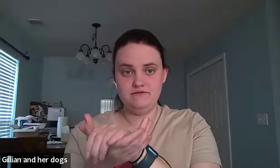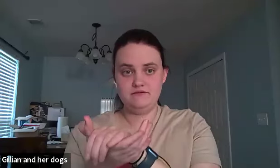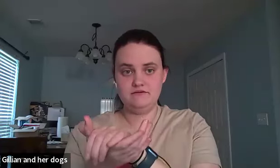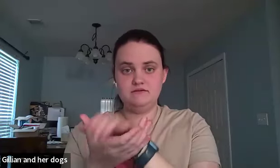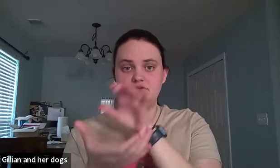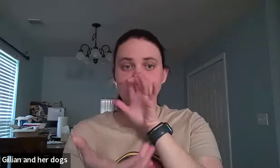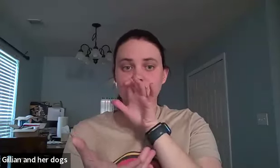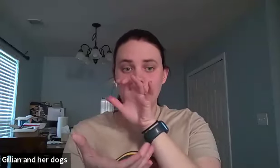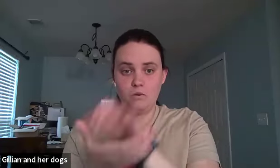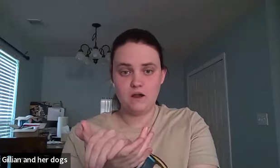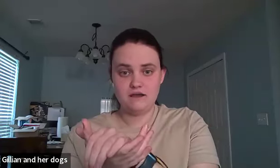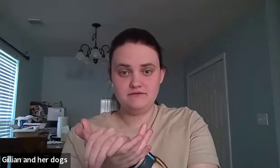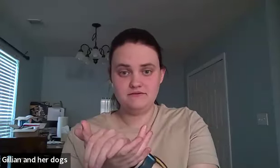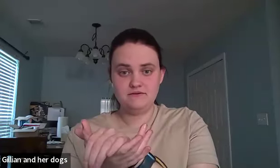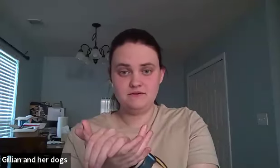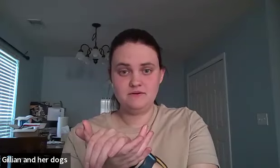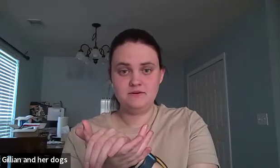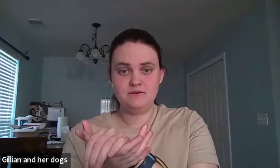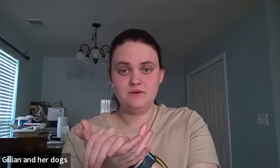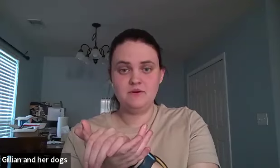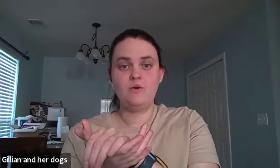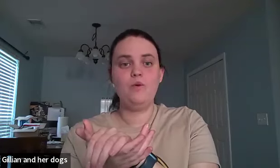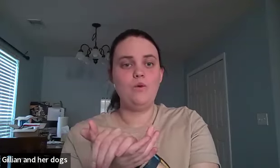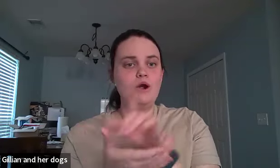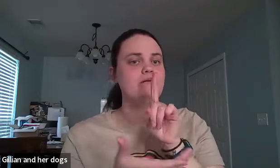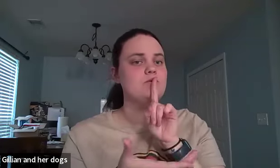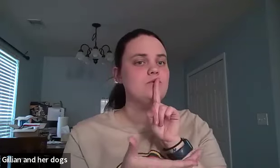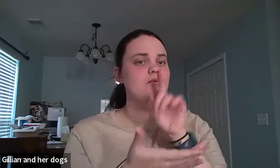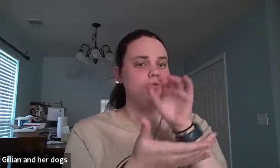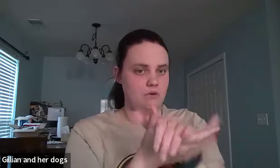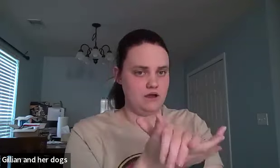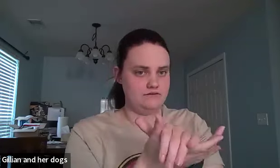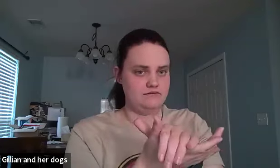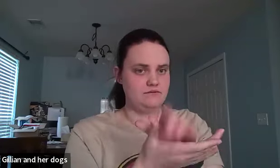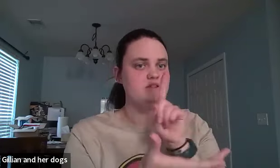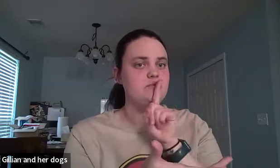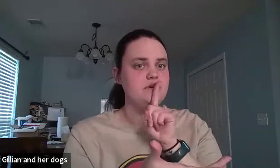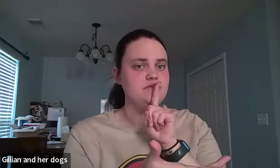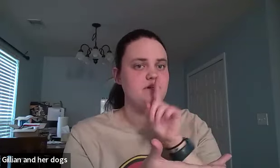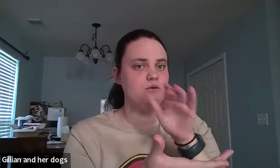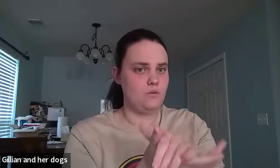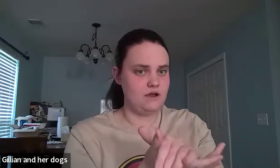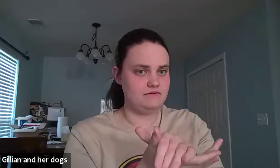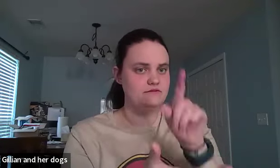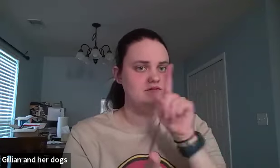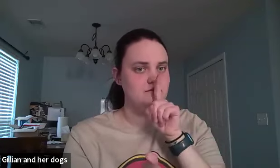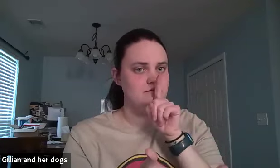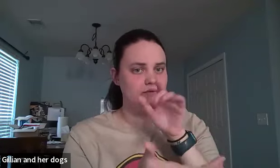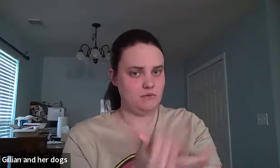wife, wife, or wife with the pointer finger. Wife,